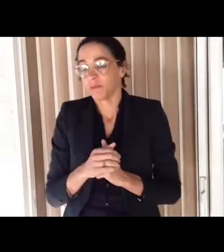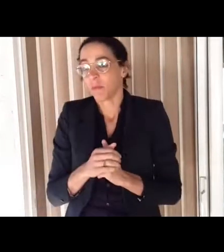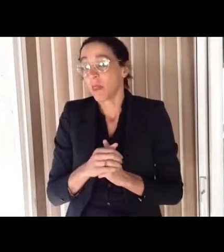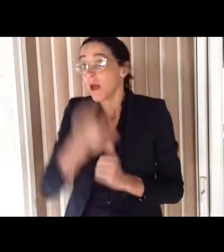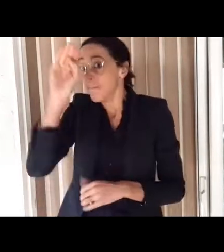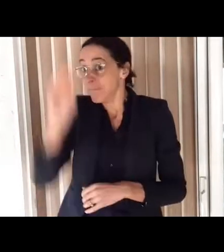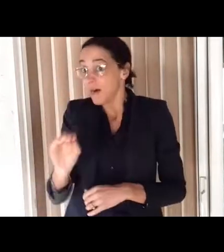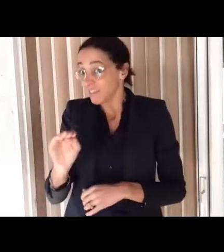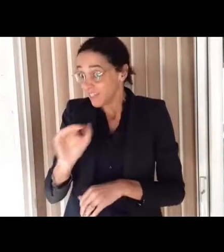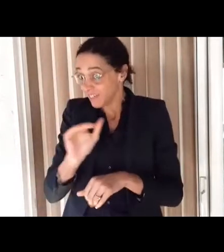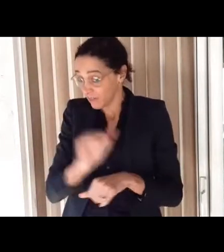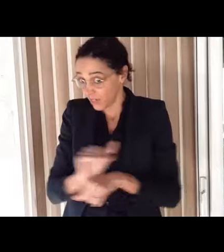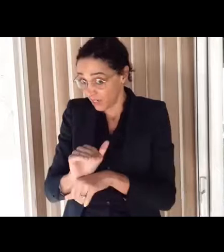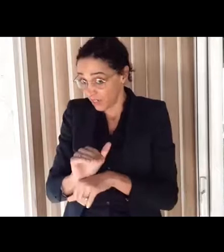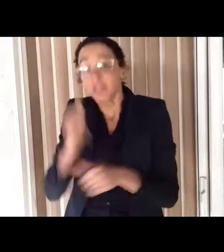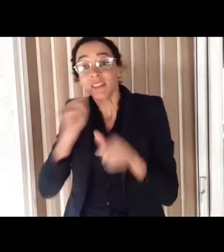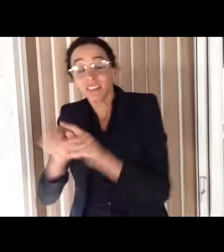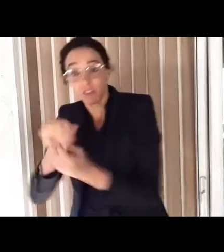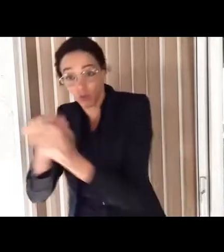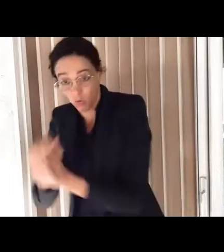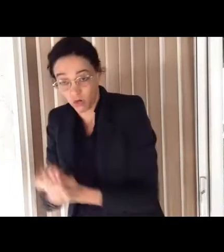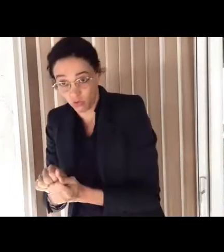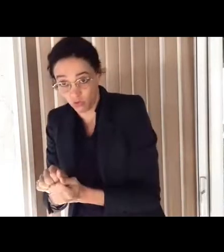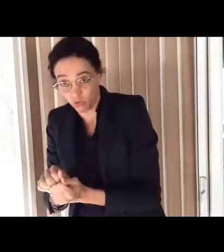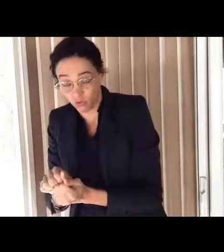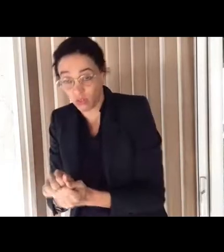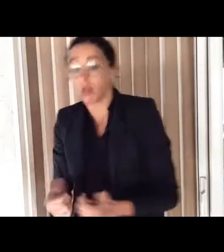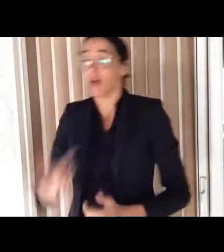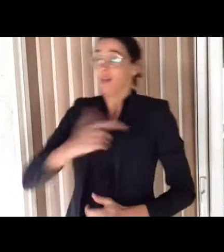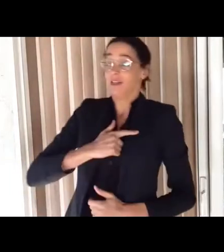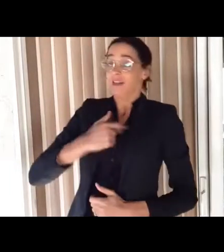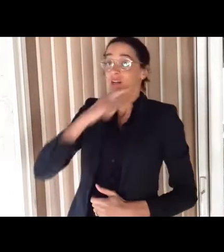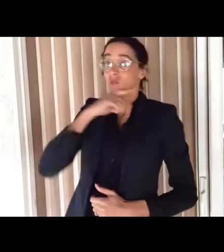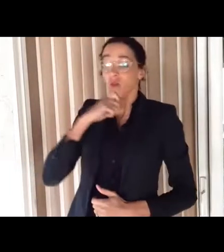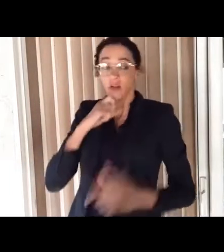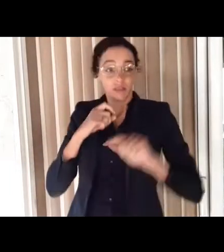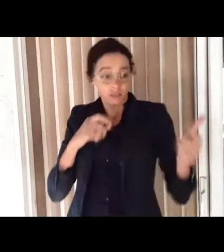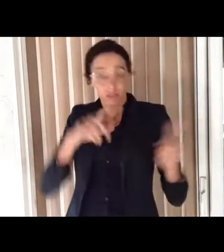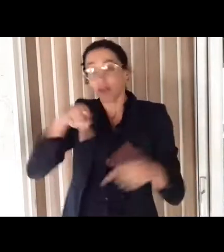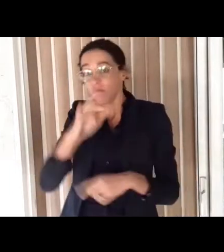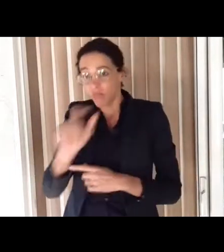night, sis wash, I dry, Phil takes the table off.